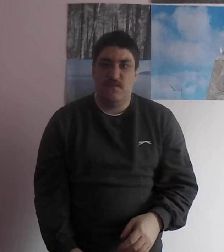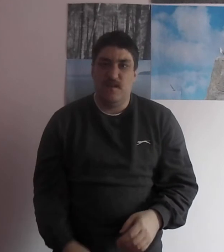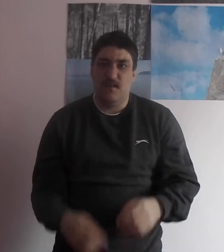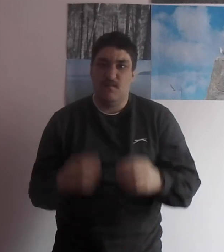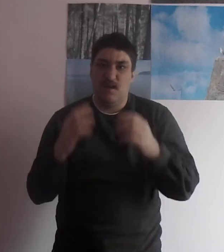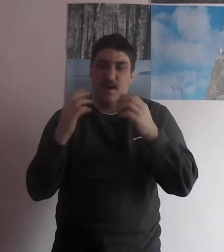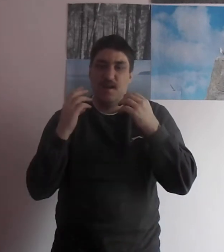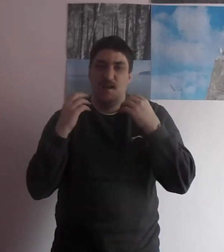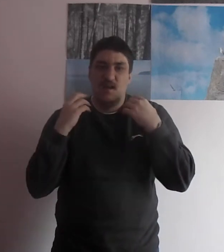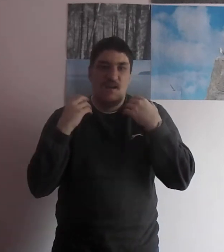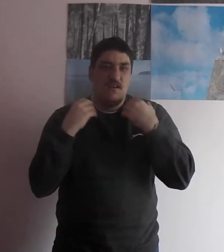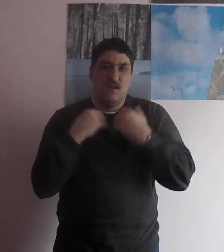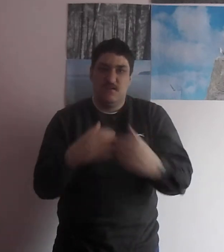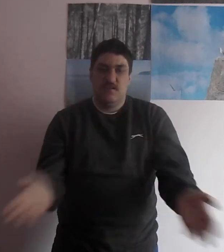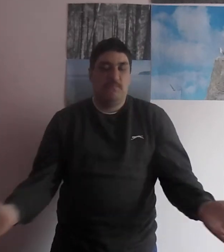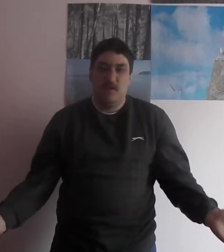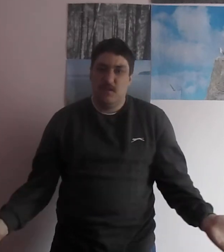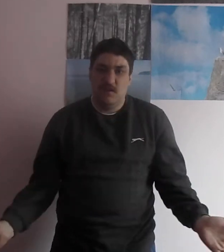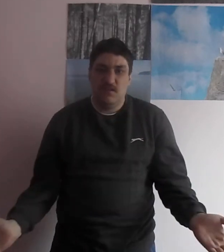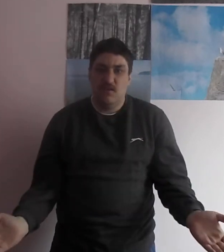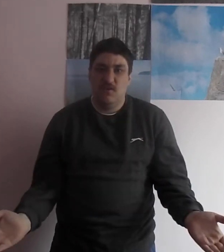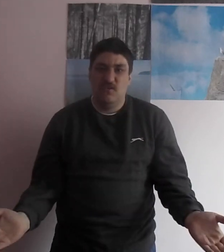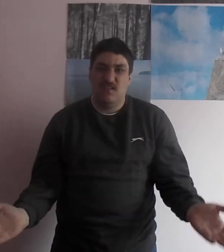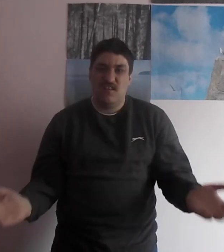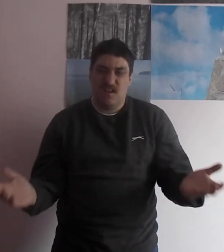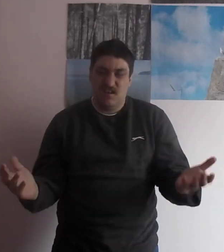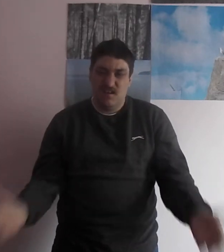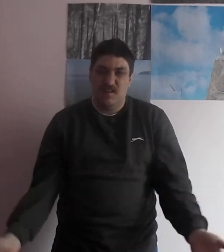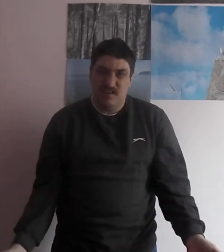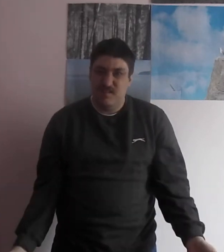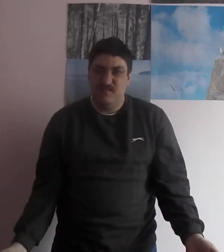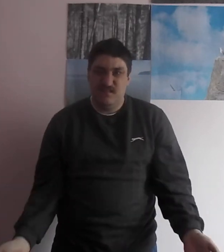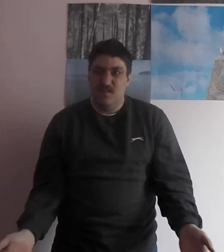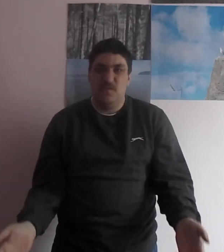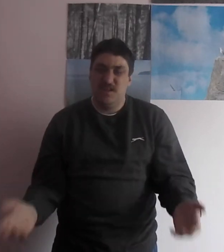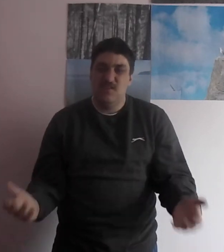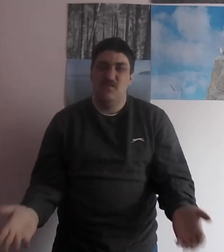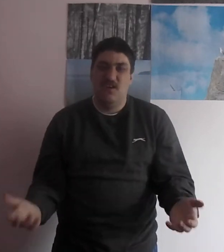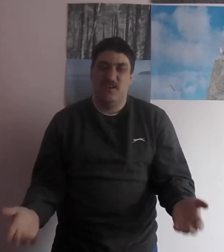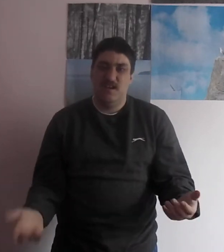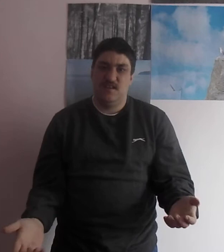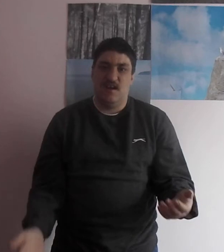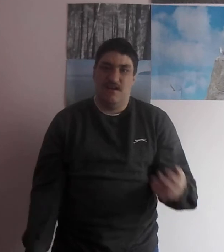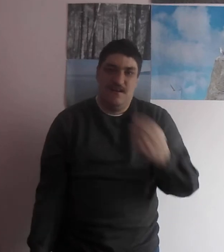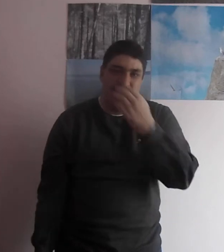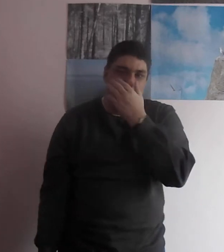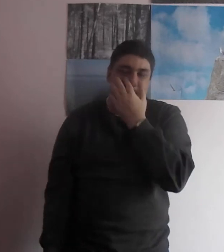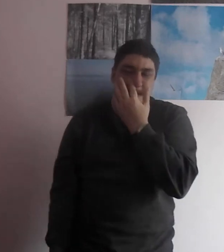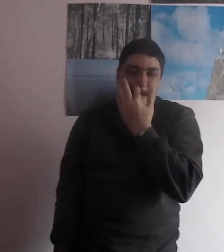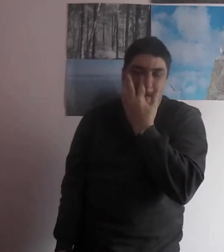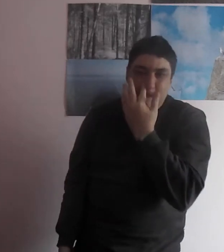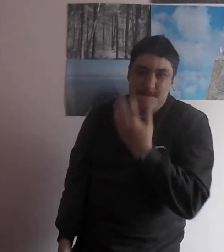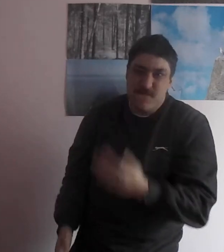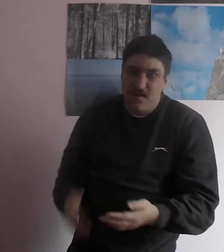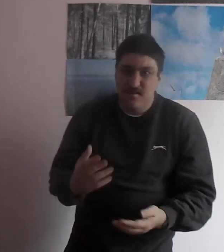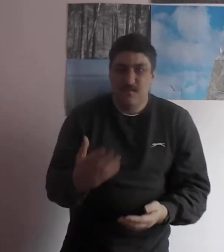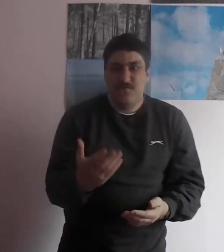things where, it's just blood, guts and gore. It's like, we do not need that. Don't you feel